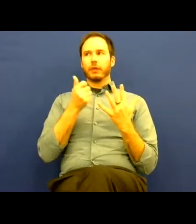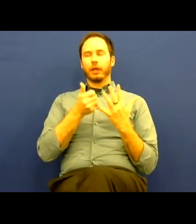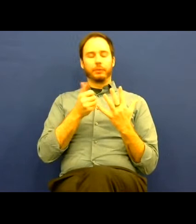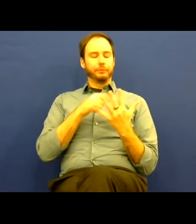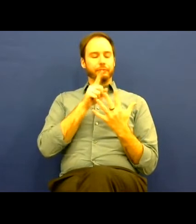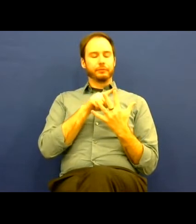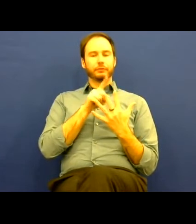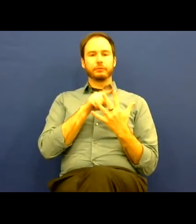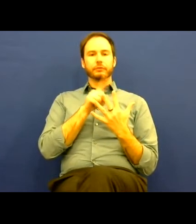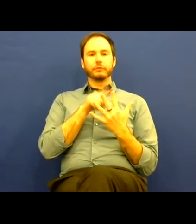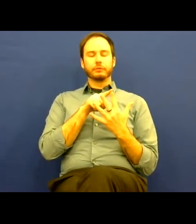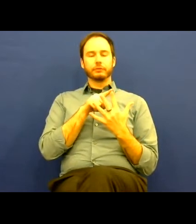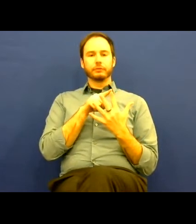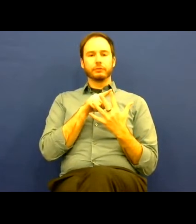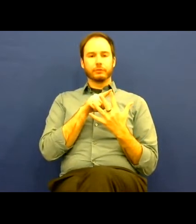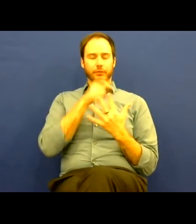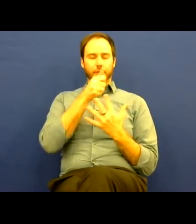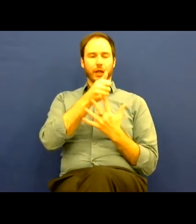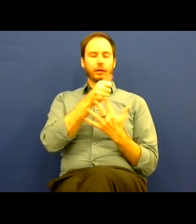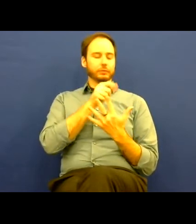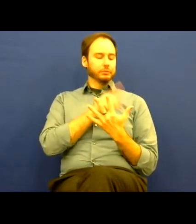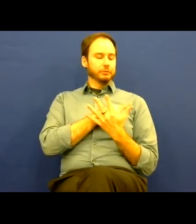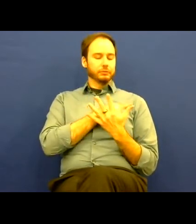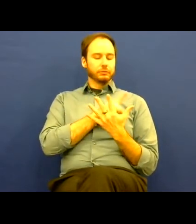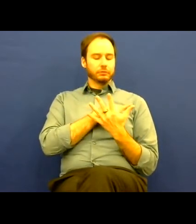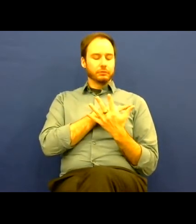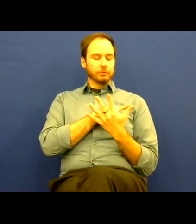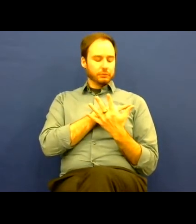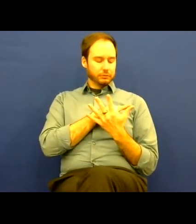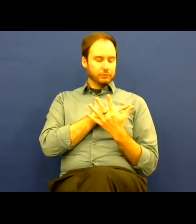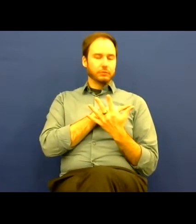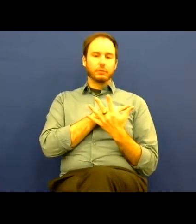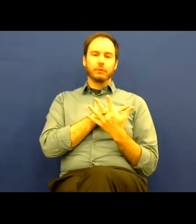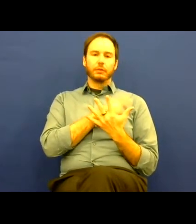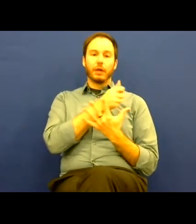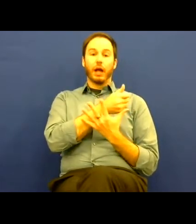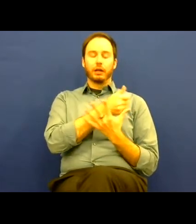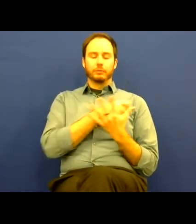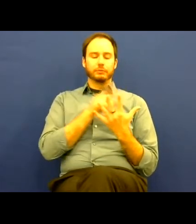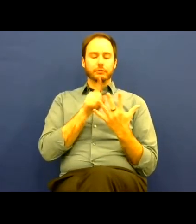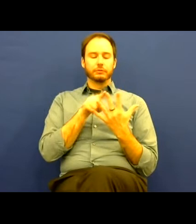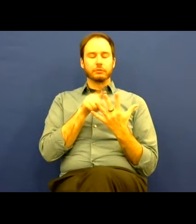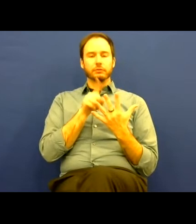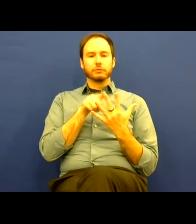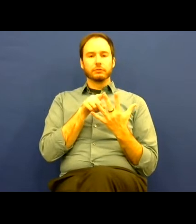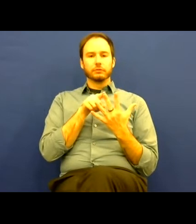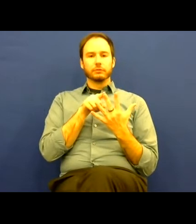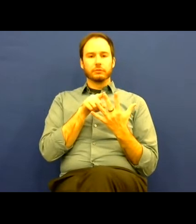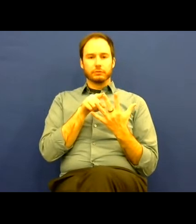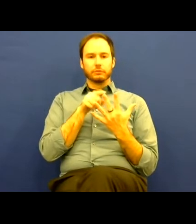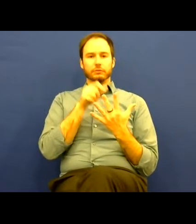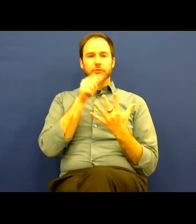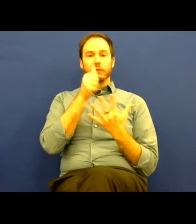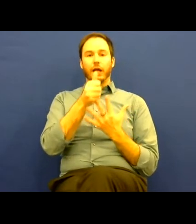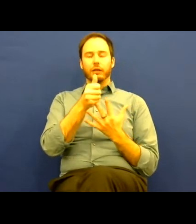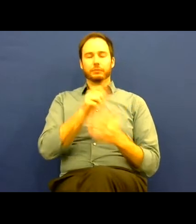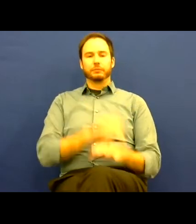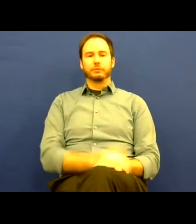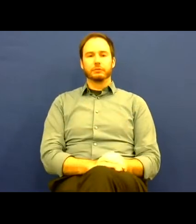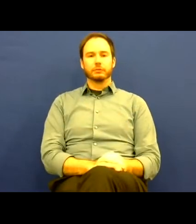Aye. Councilmember Page, Aye. Councilmember Blanca. Aye. Supervisor Schultz.